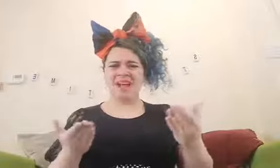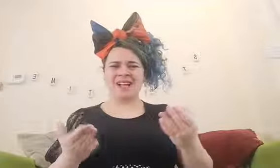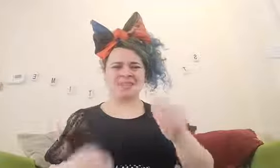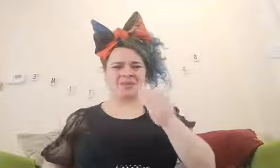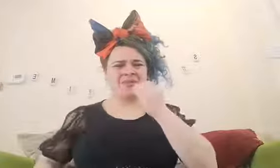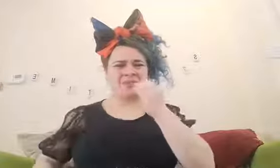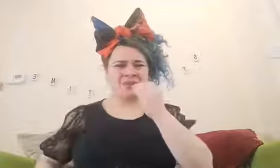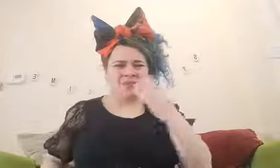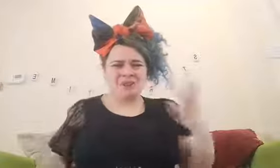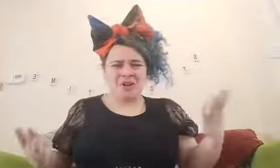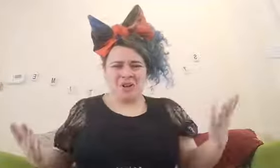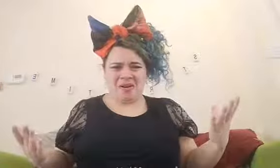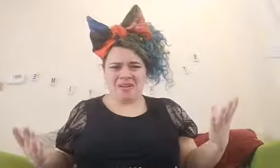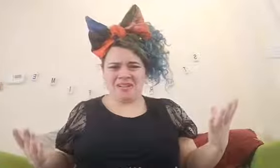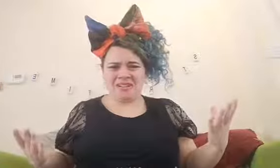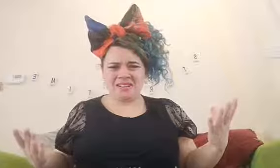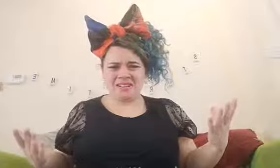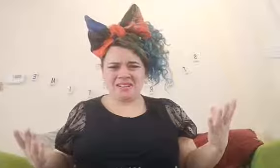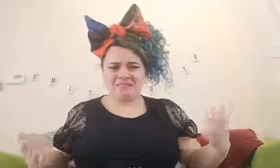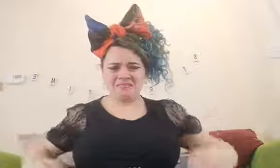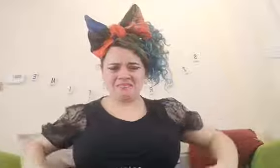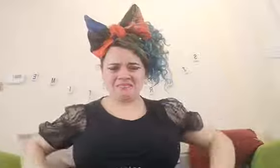where's all the food gone?